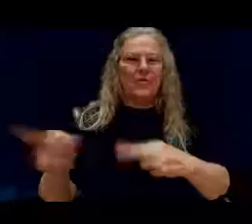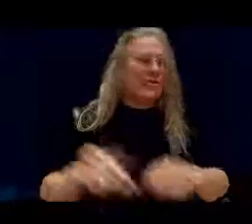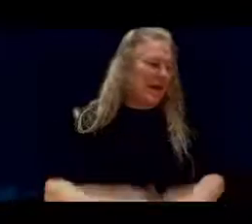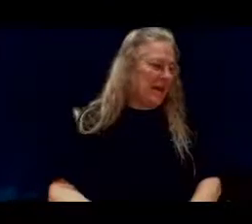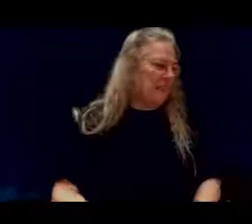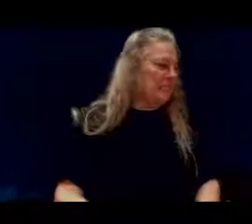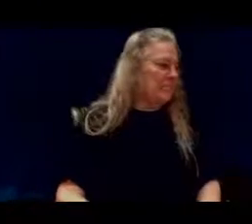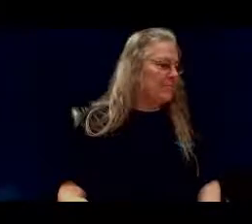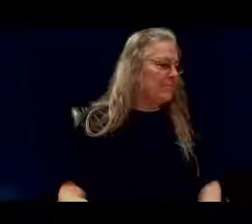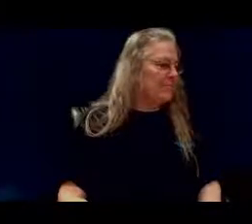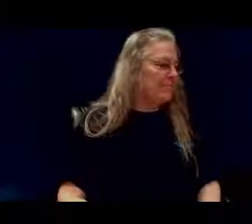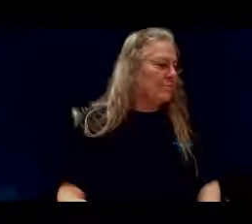Ready.